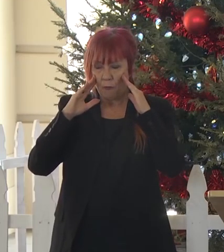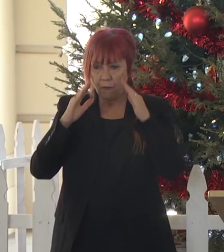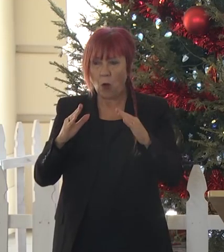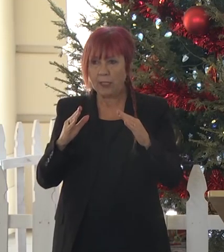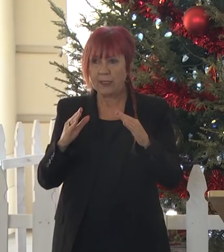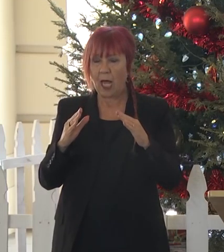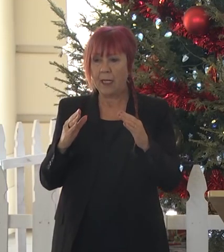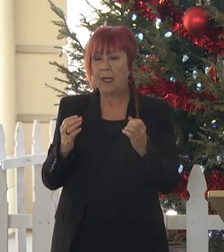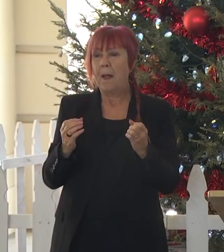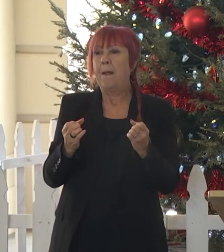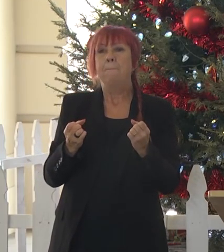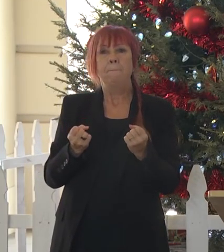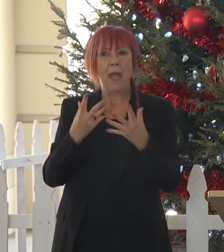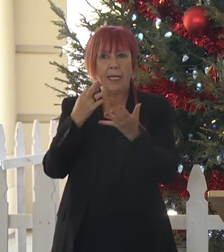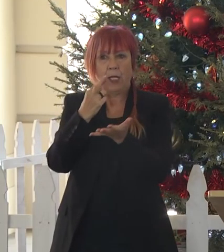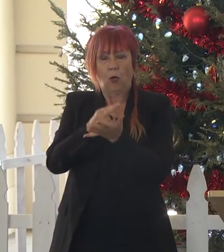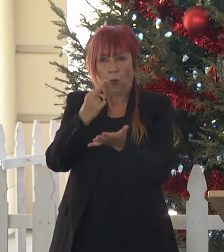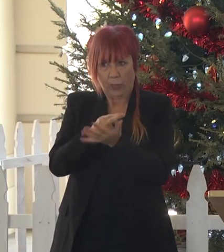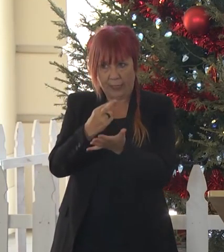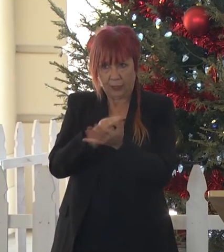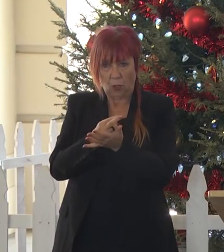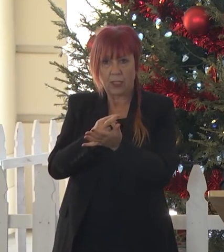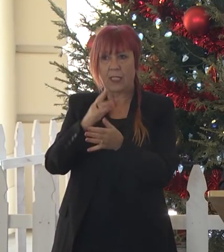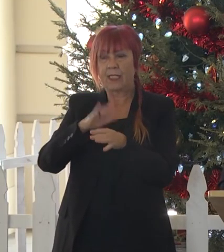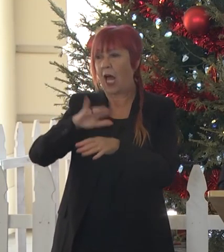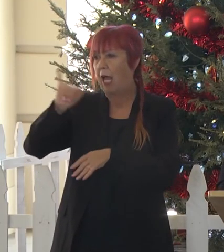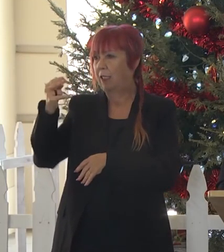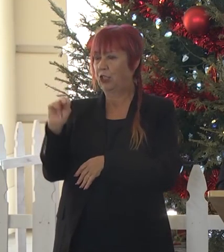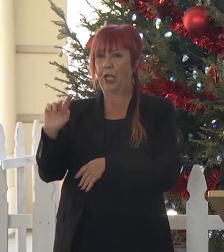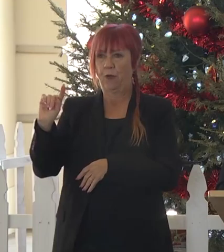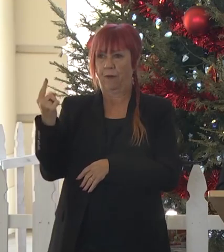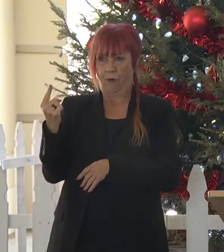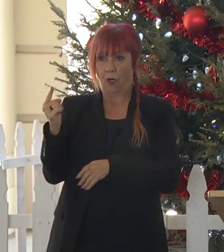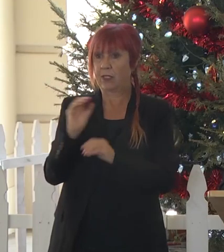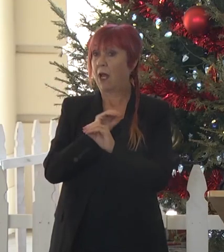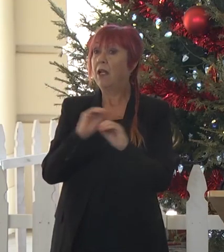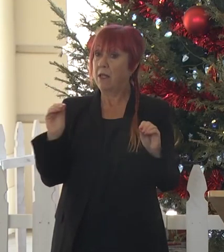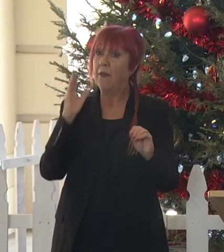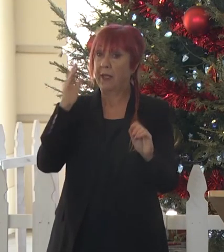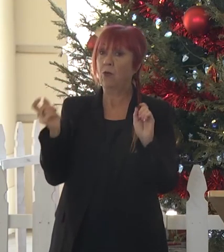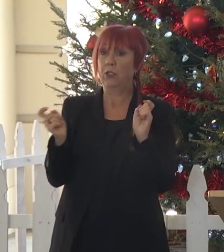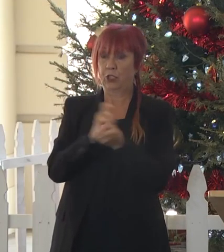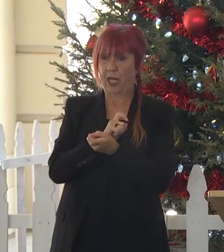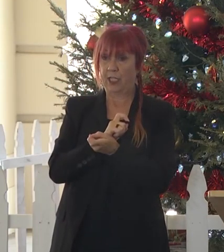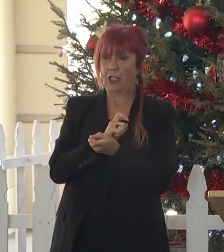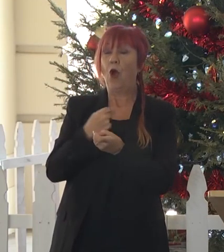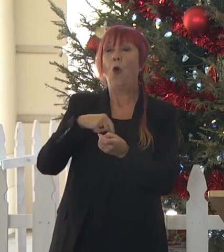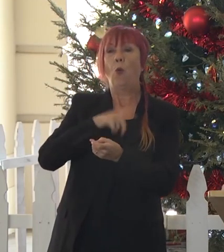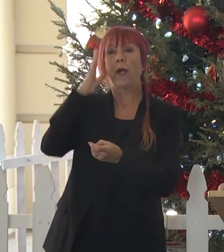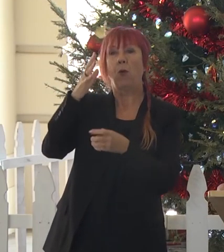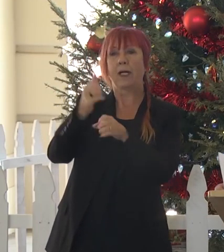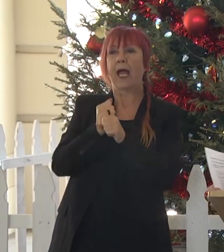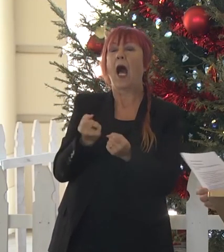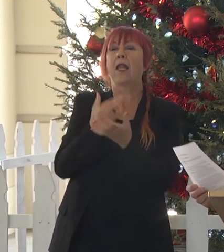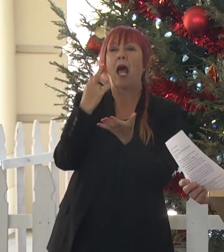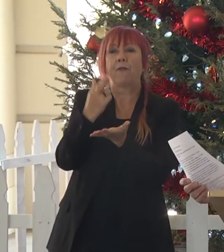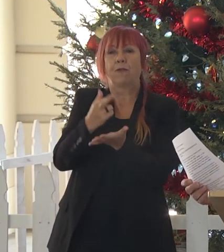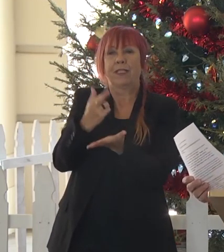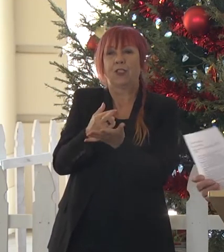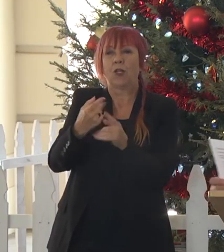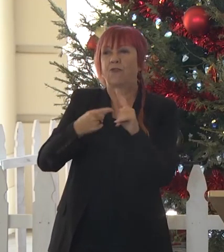law enforcement resources on January 1st. Nothing has changed in that regard. We're receiving a lot of resources from the Department of Homeland